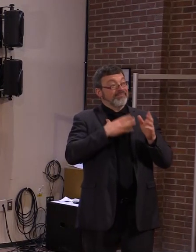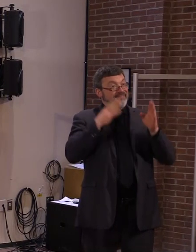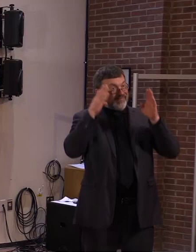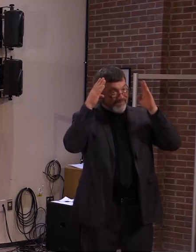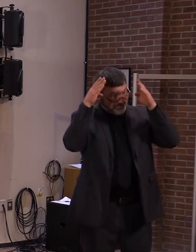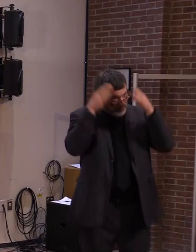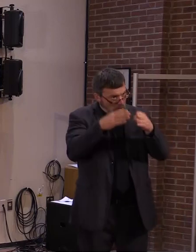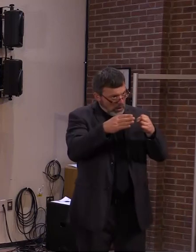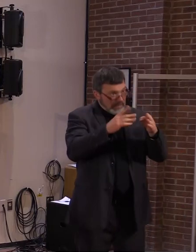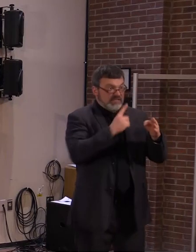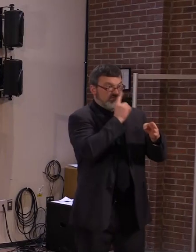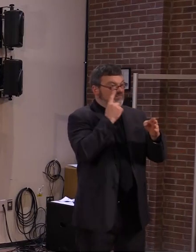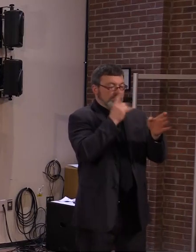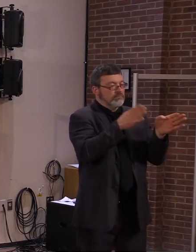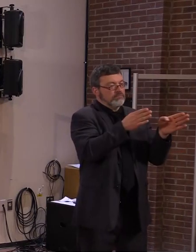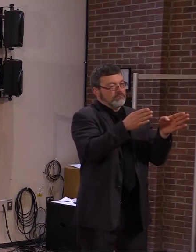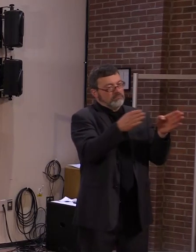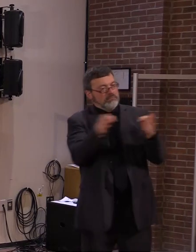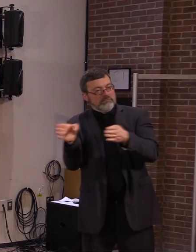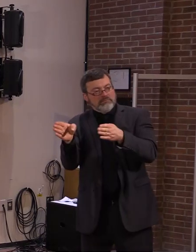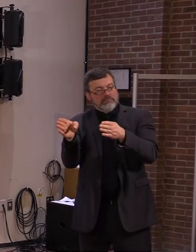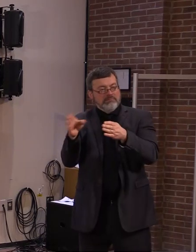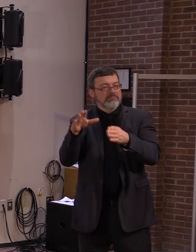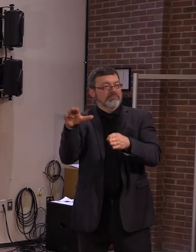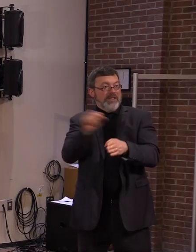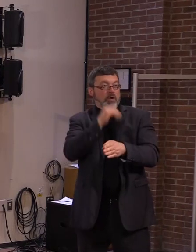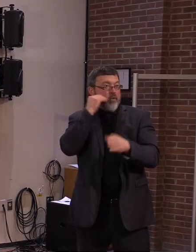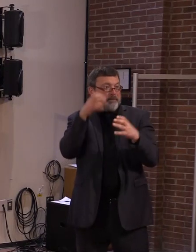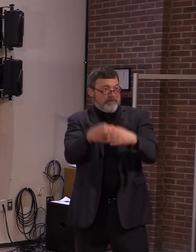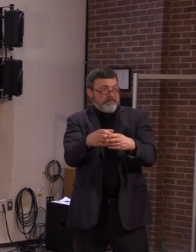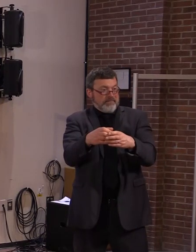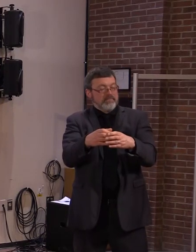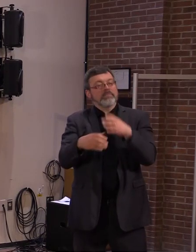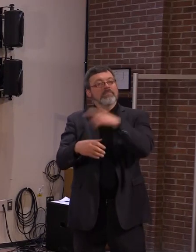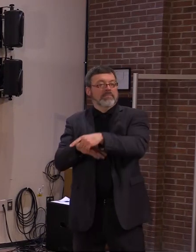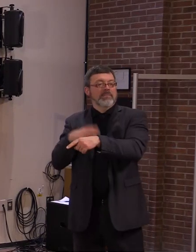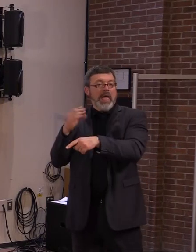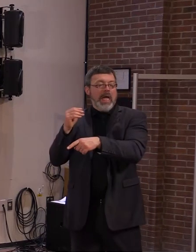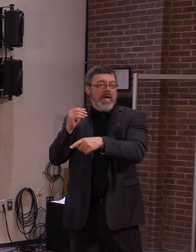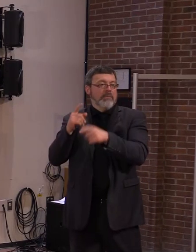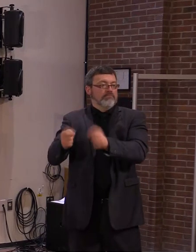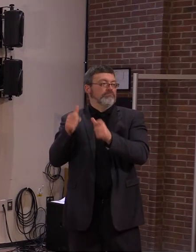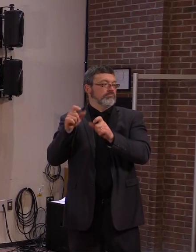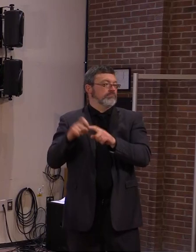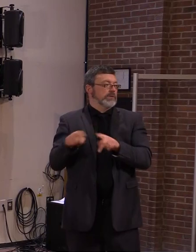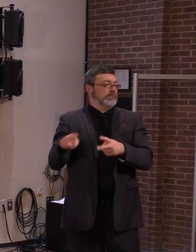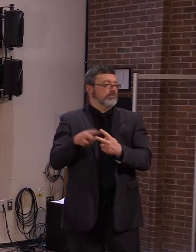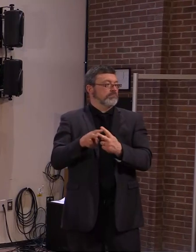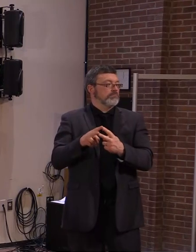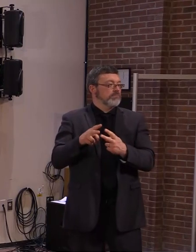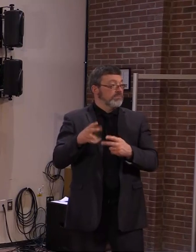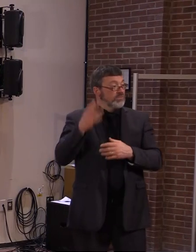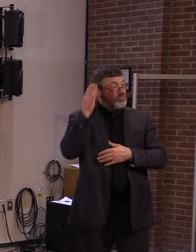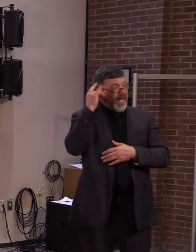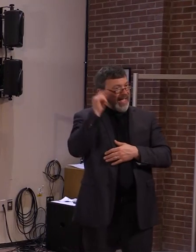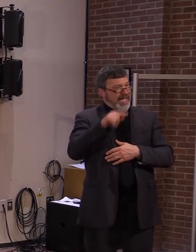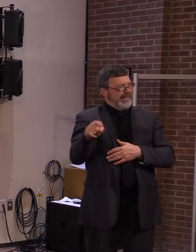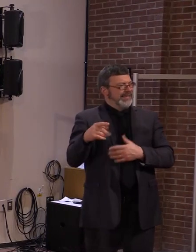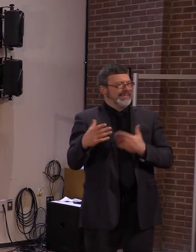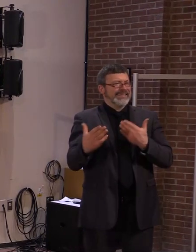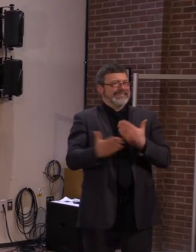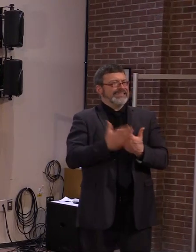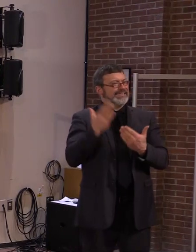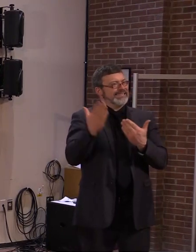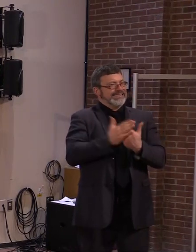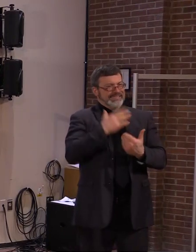that way of testing to be more convenient for the person that's taking the test, and secondly,